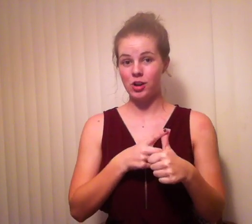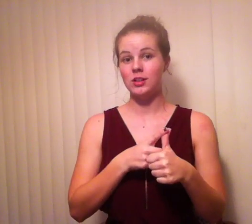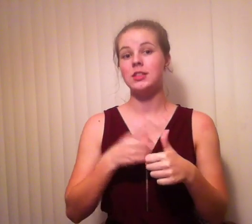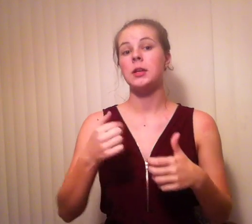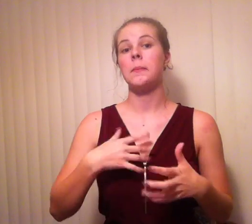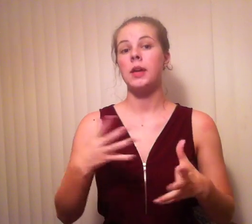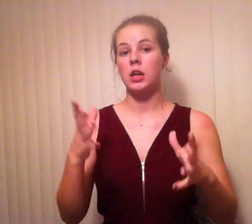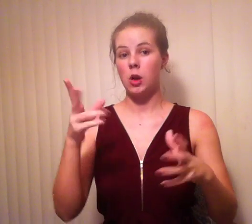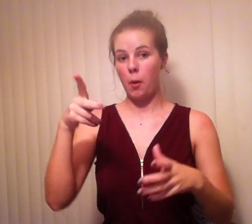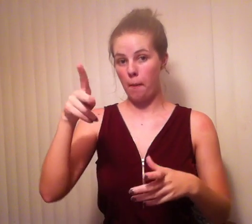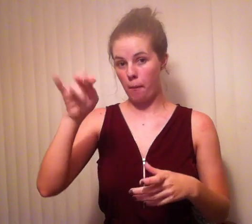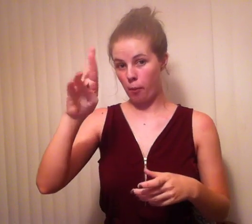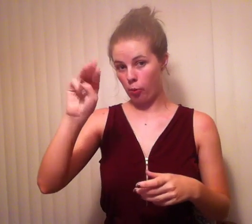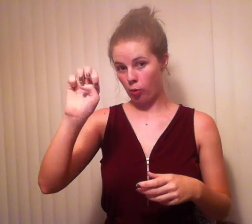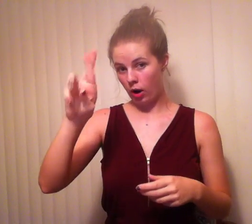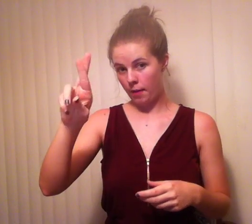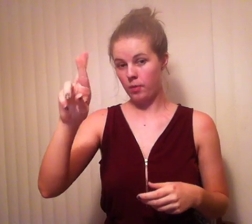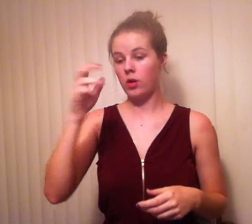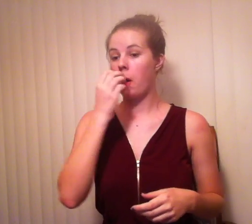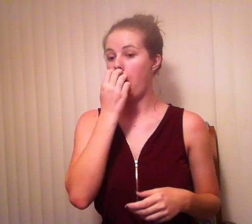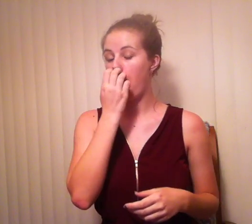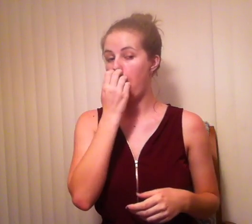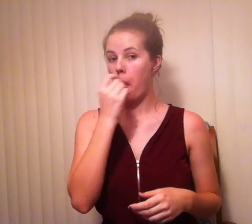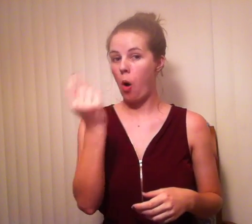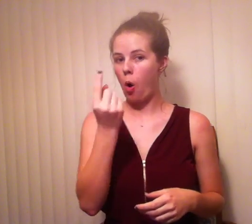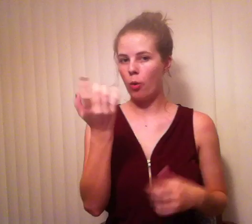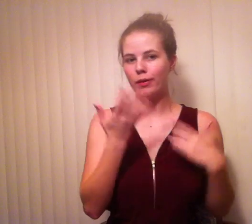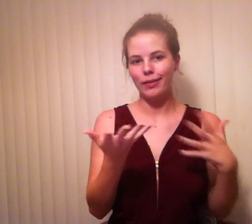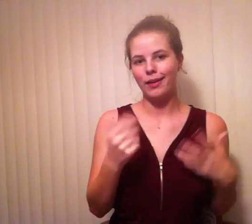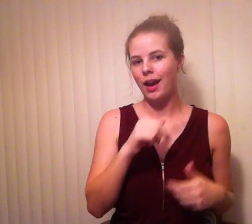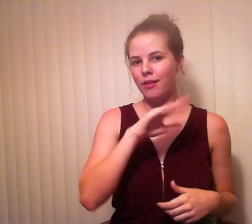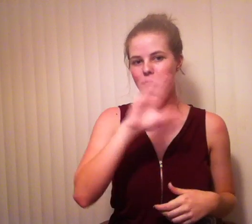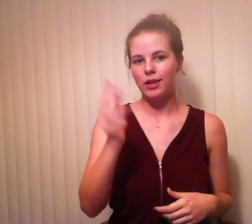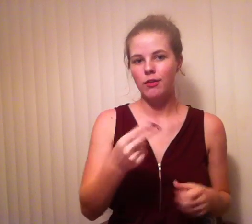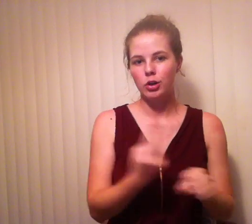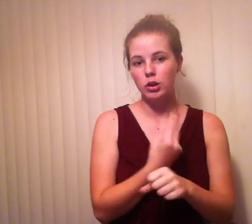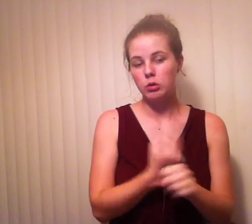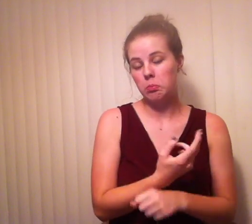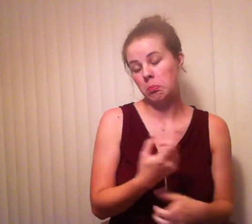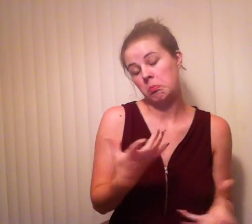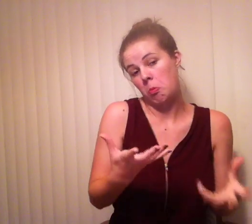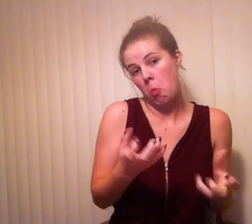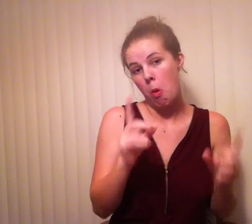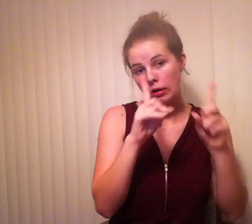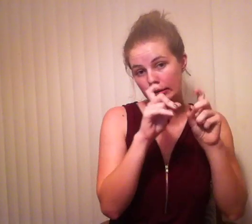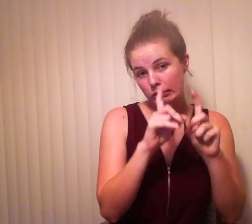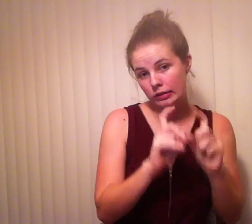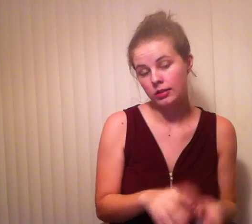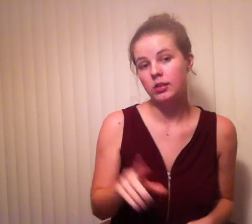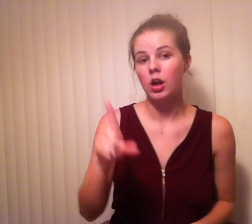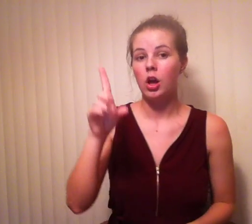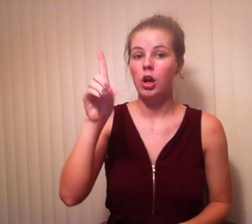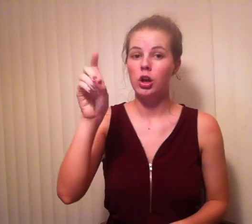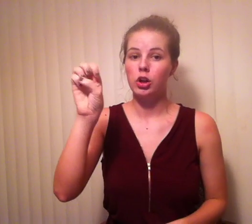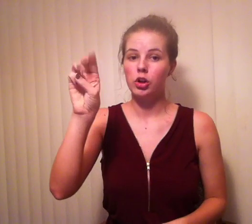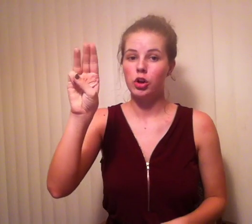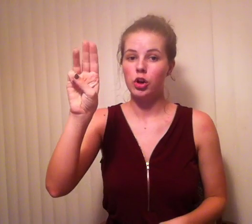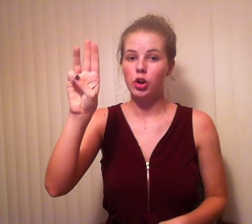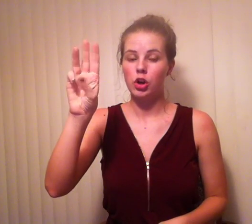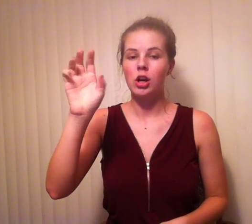primer. This is the only product that I've never used before, but I was kind of curious and I wanted to test it out. It's the Dermalogica Hydro Blur Primer. It's supposed to blur